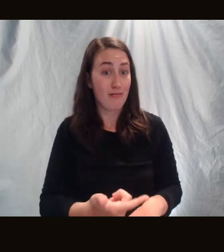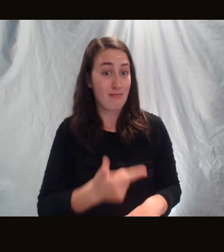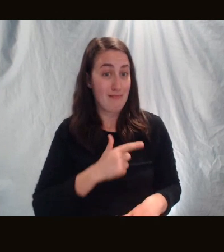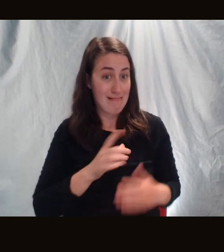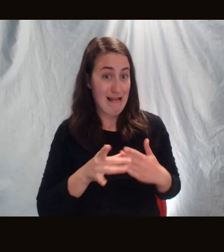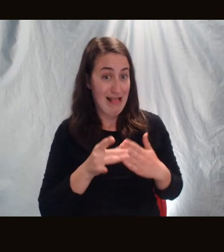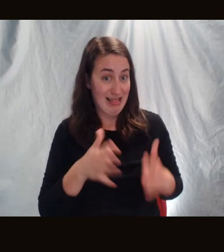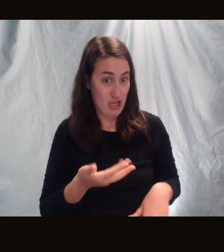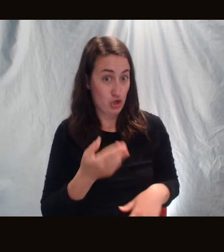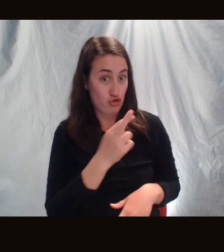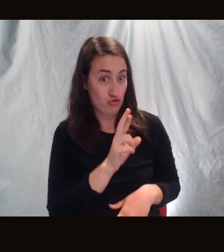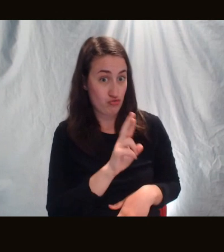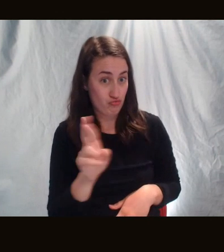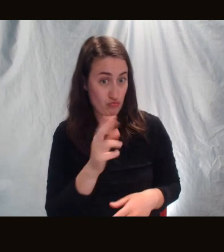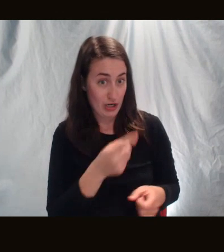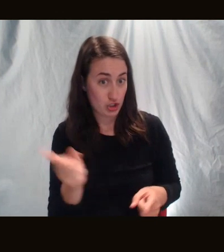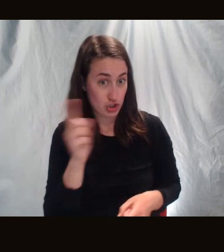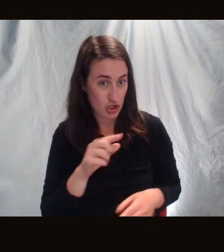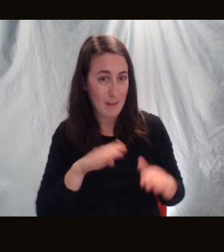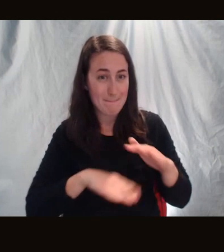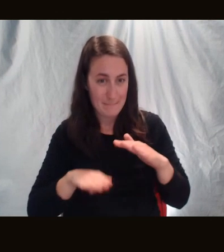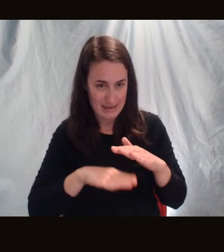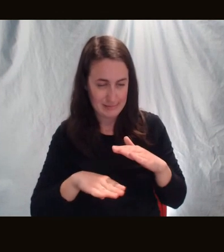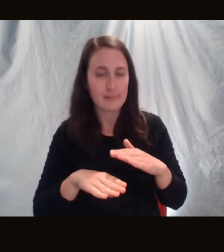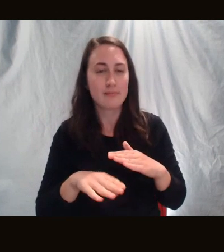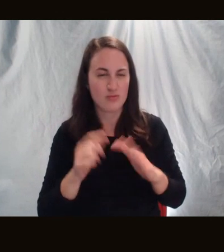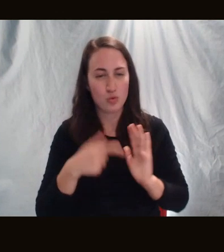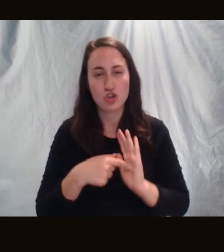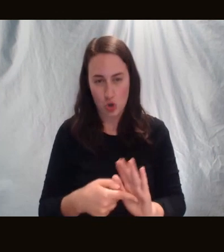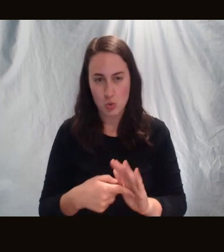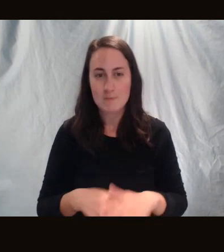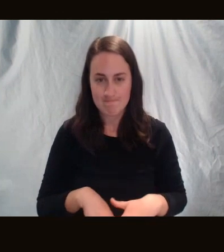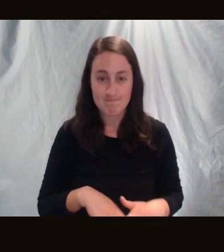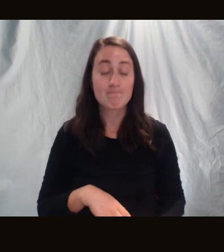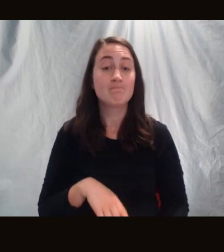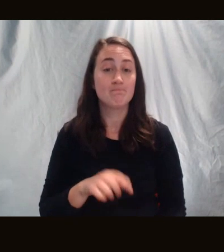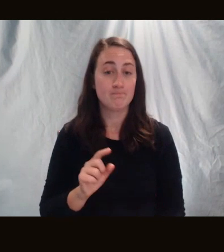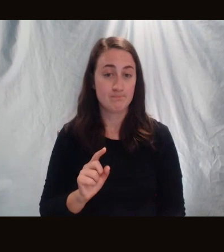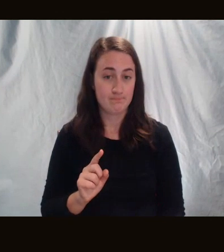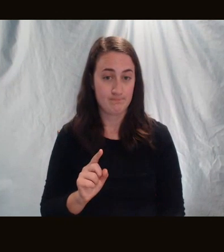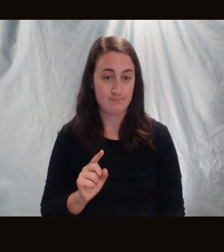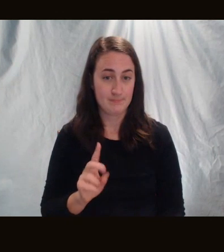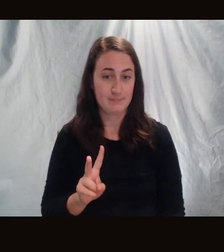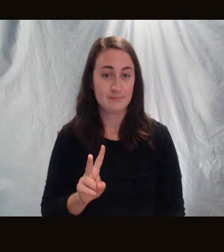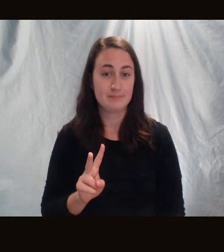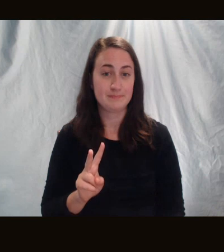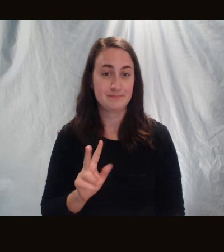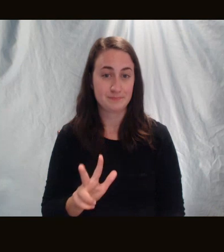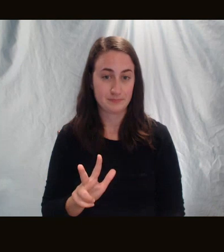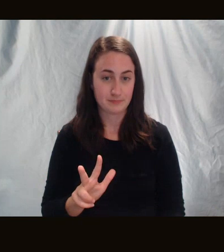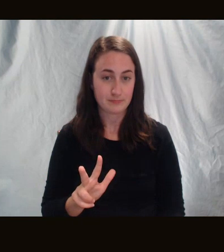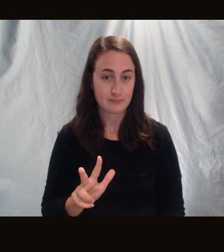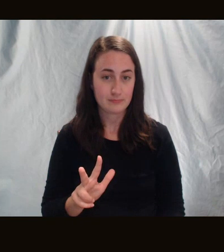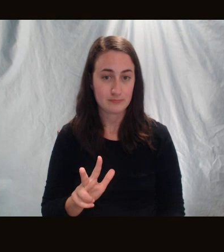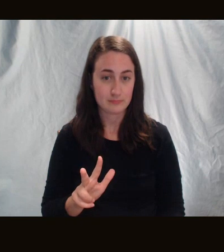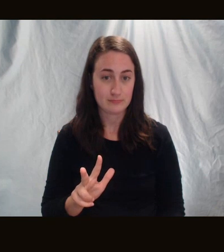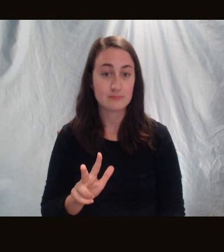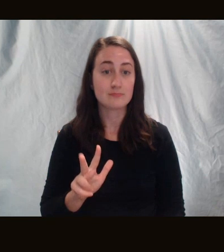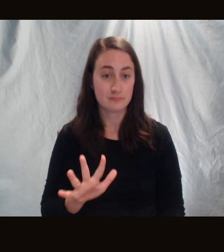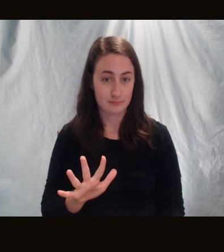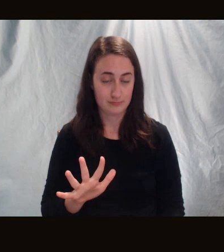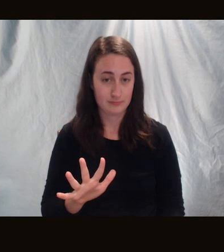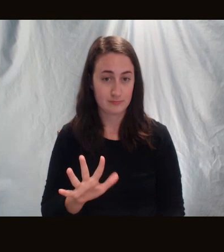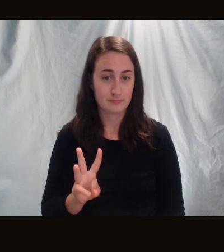the basic into the hand toss. Ready? 5, 6, 7, we turn. 1, 2, 3, finish the